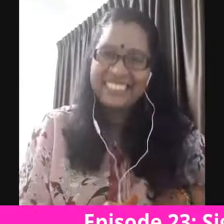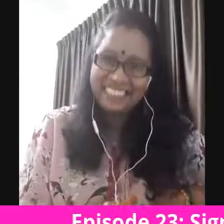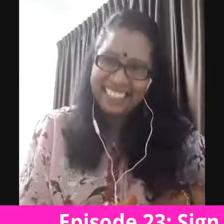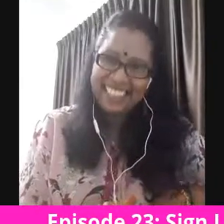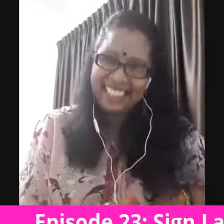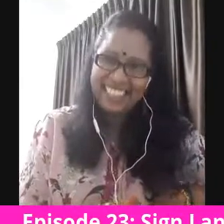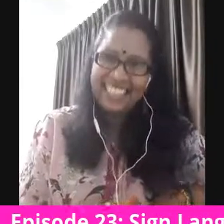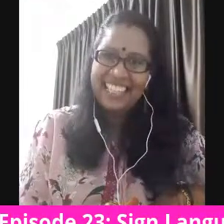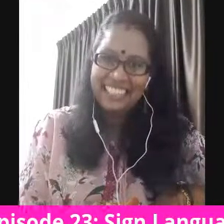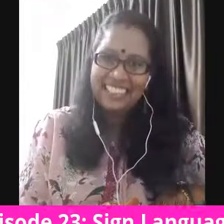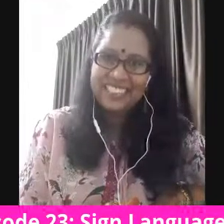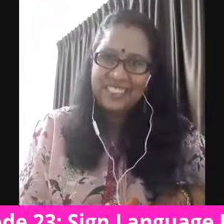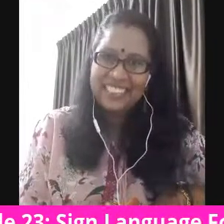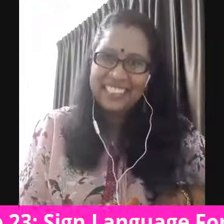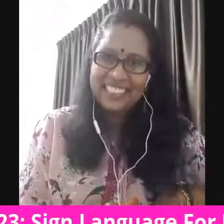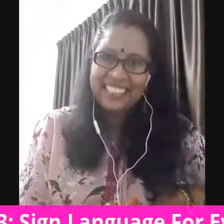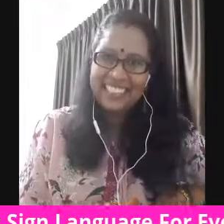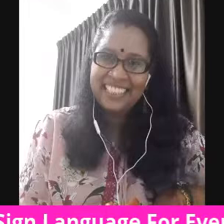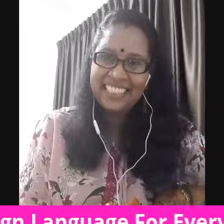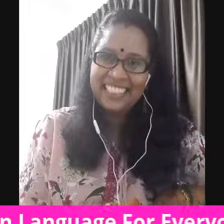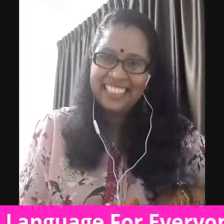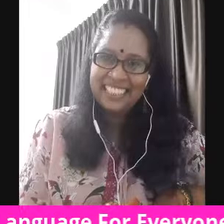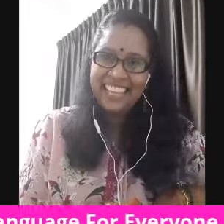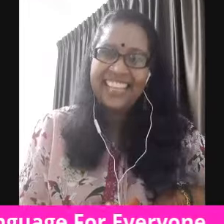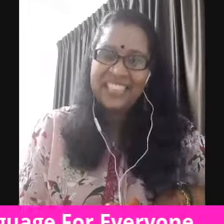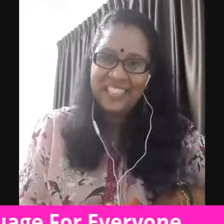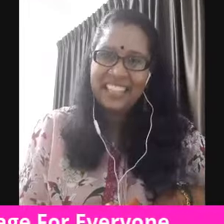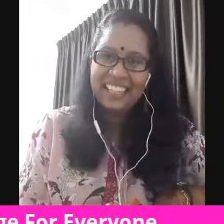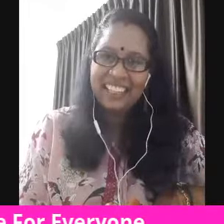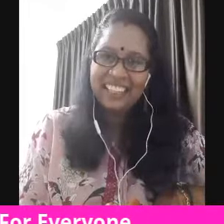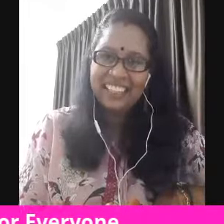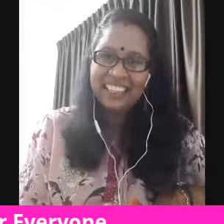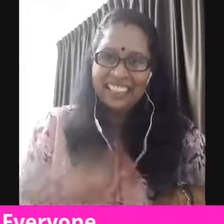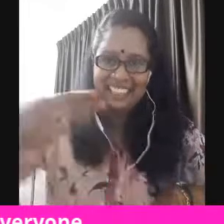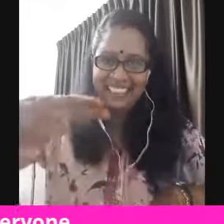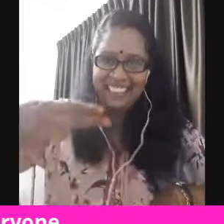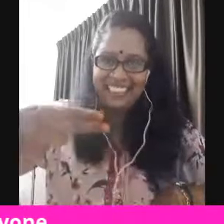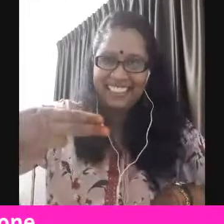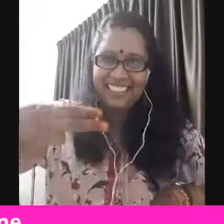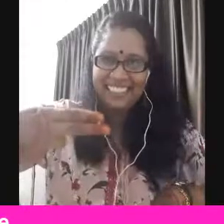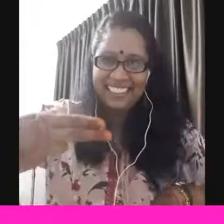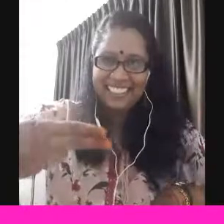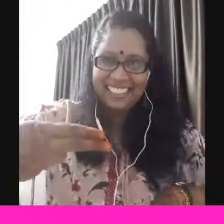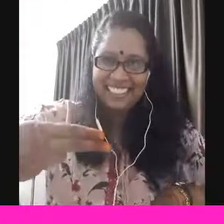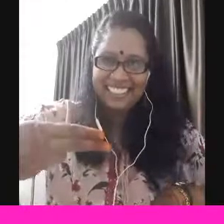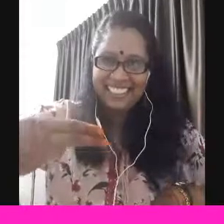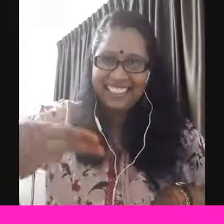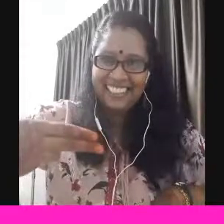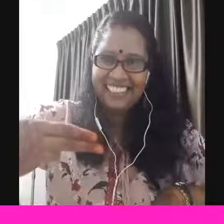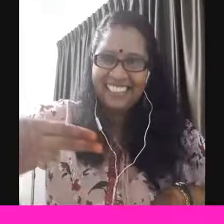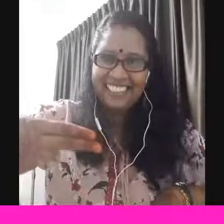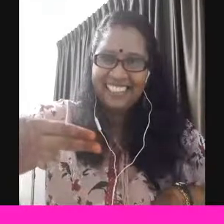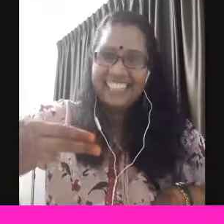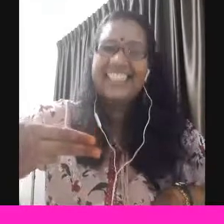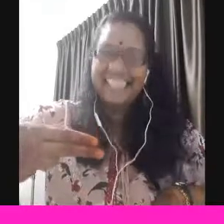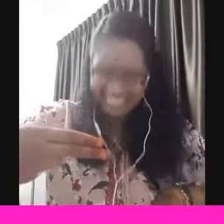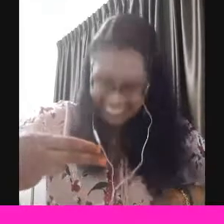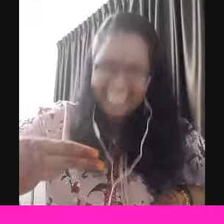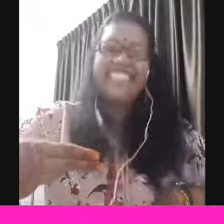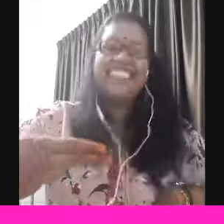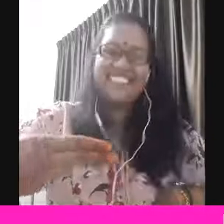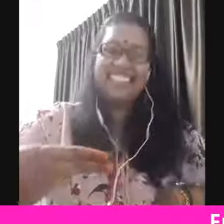yes, correct. E. Oh my god, E, wait, H. H. H. H. Wait. H.